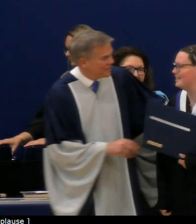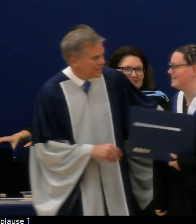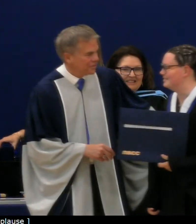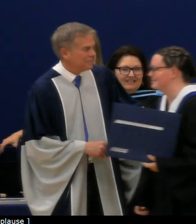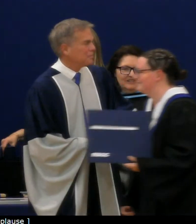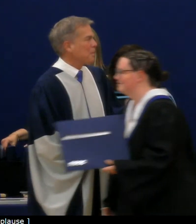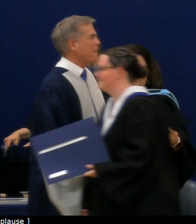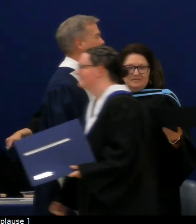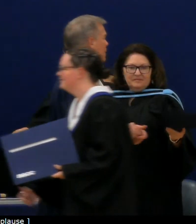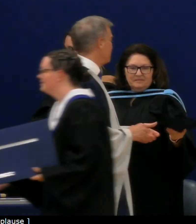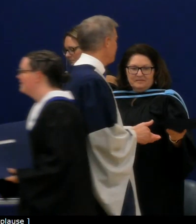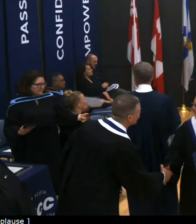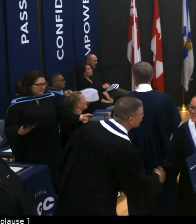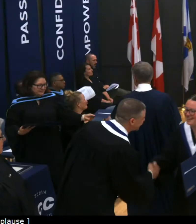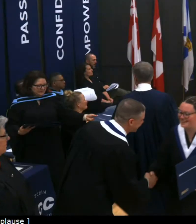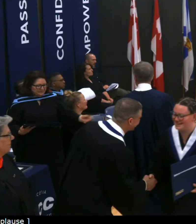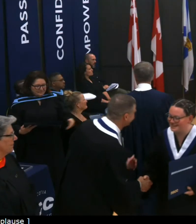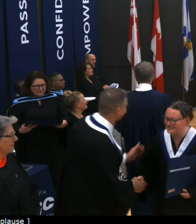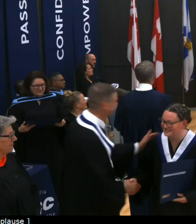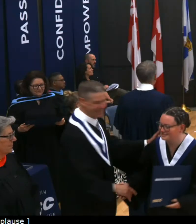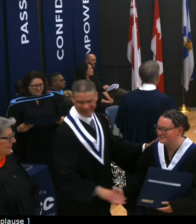Jessica Spence.